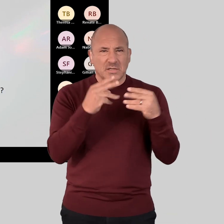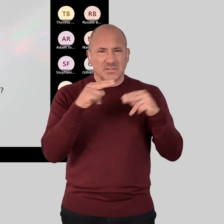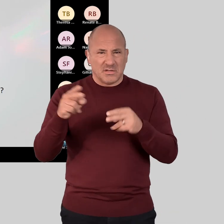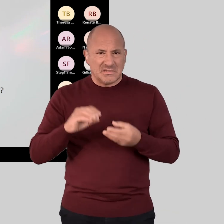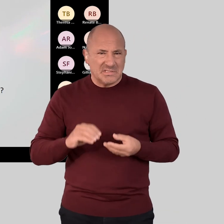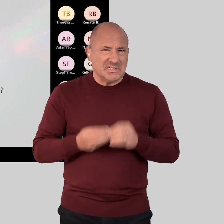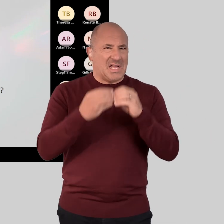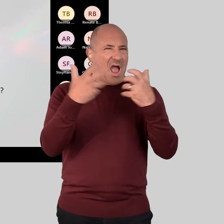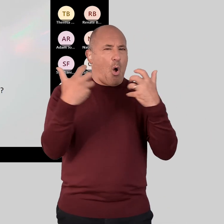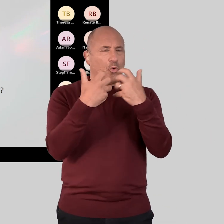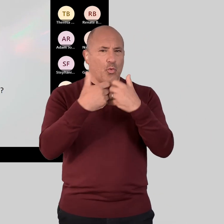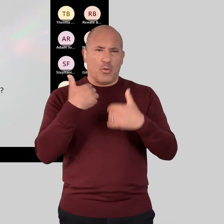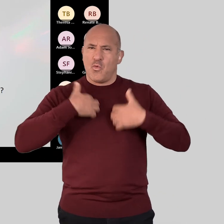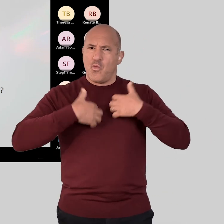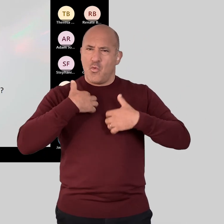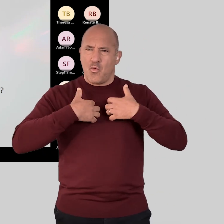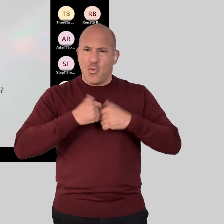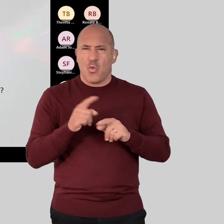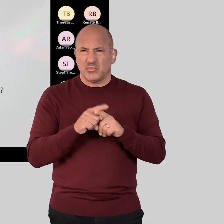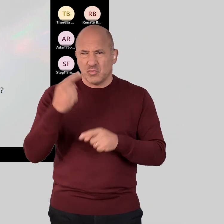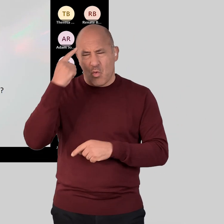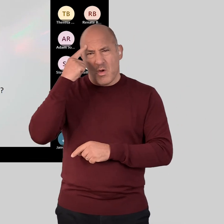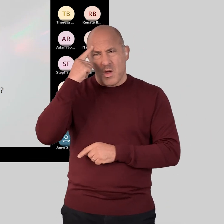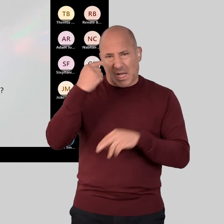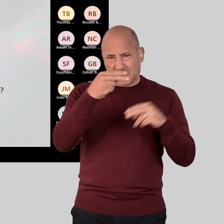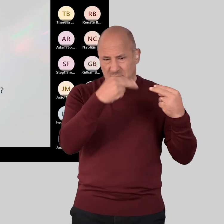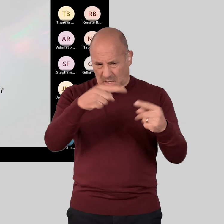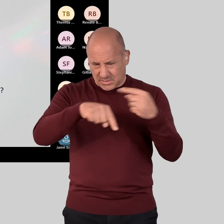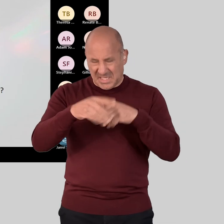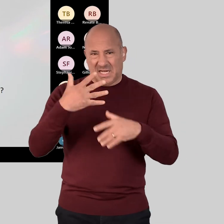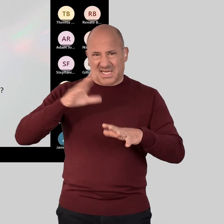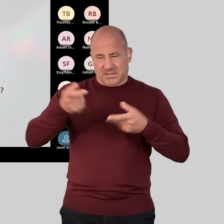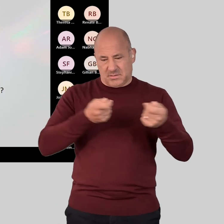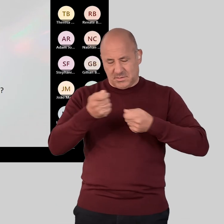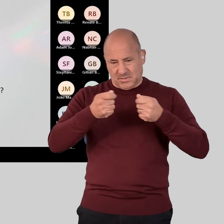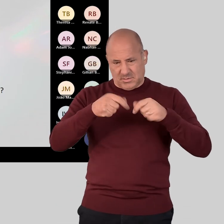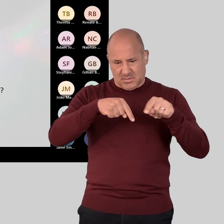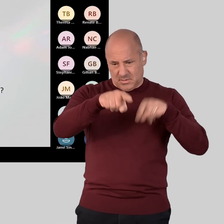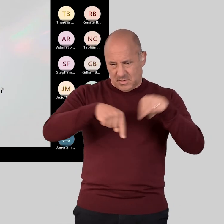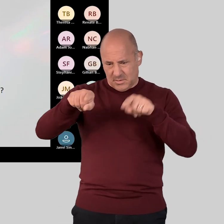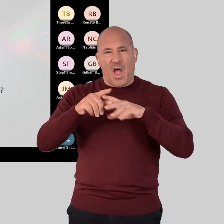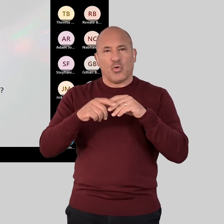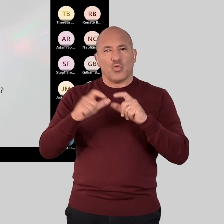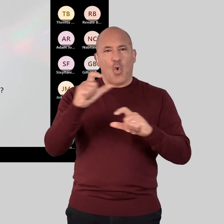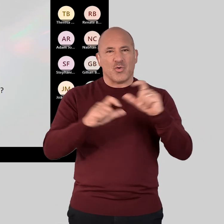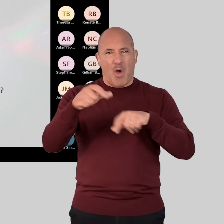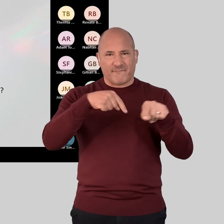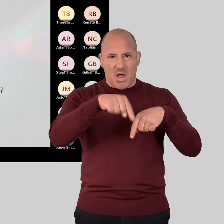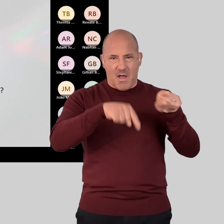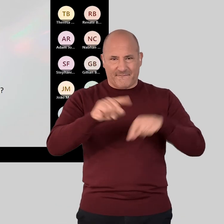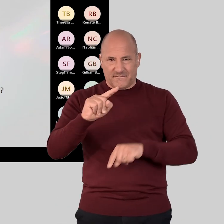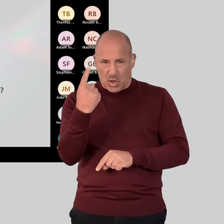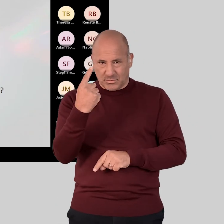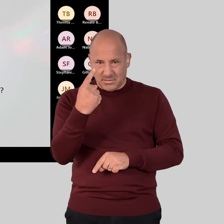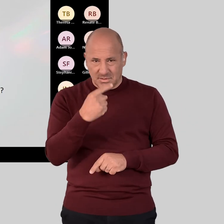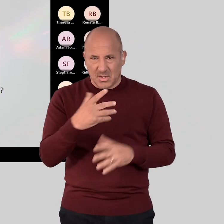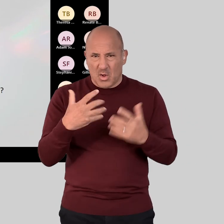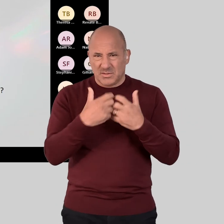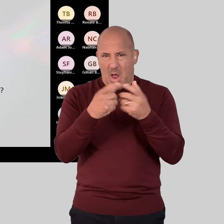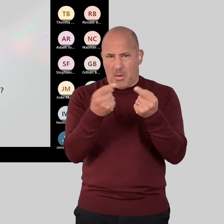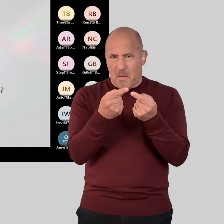interested in how online dances are made and the considerations the choreographer and dancers go through, and if and how